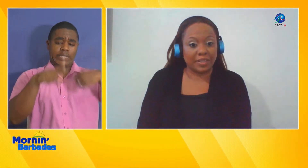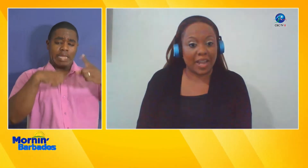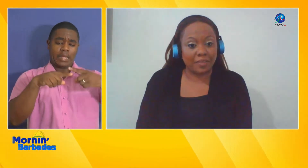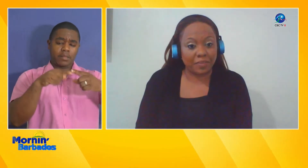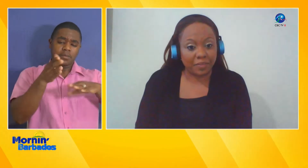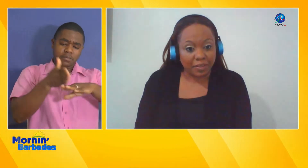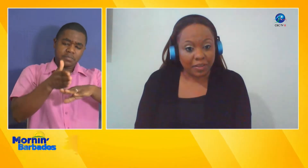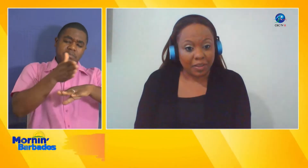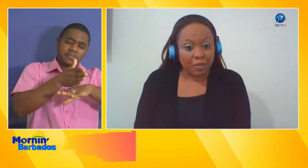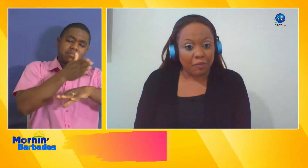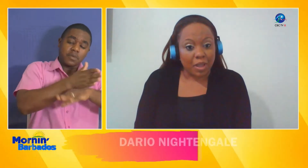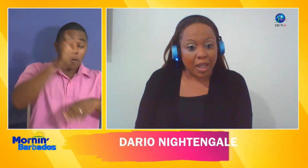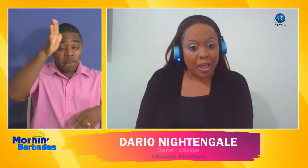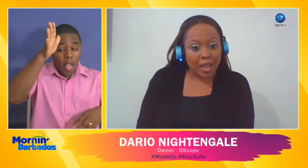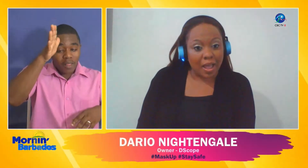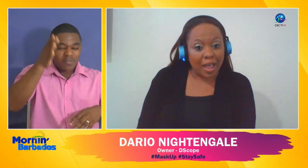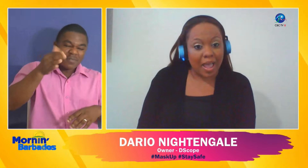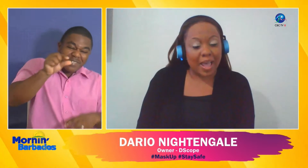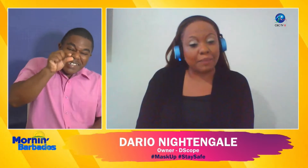deaf. I was born deaf.